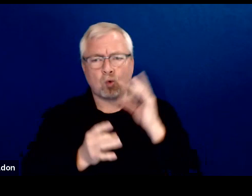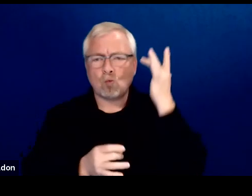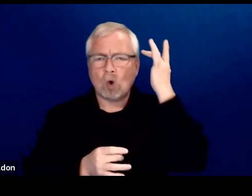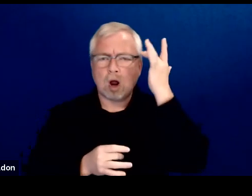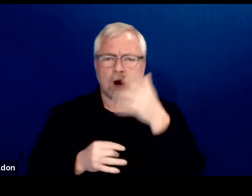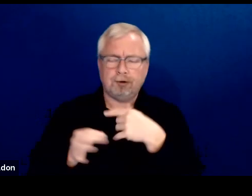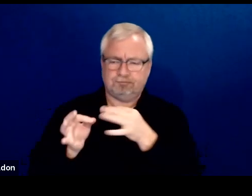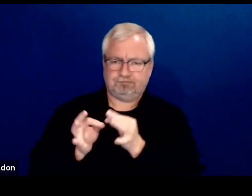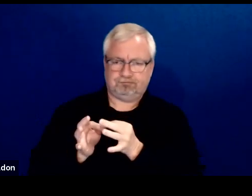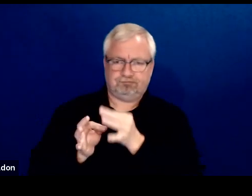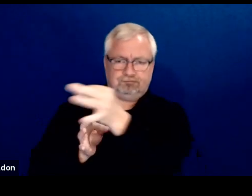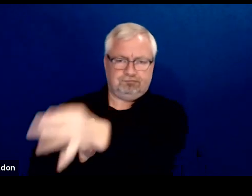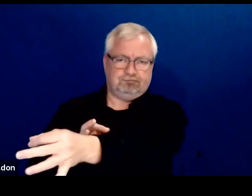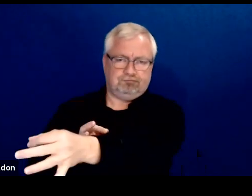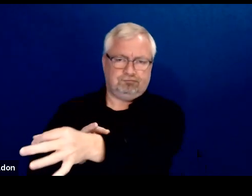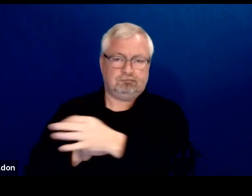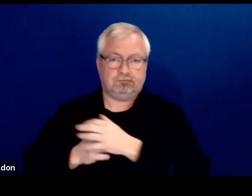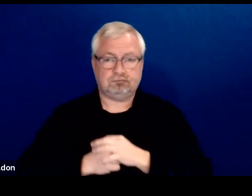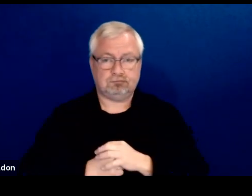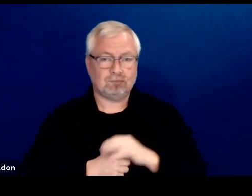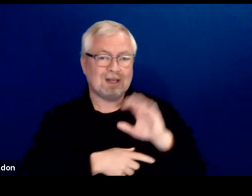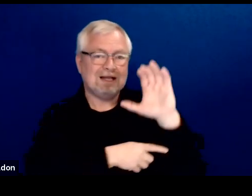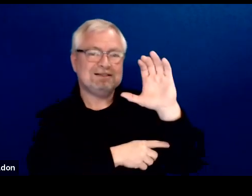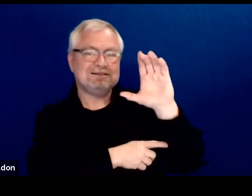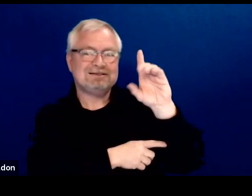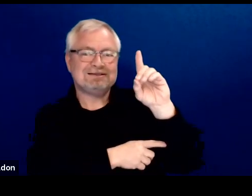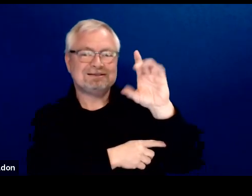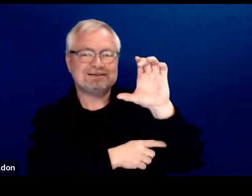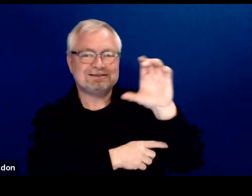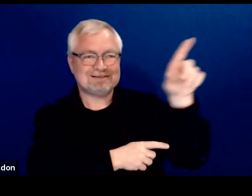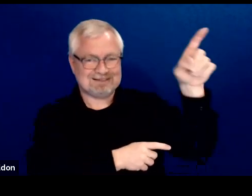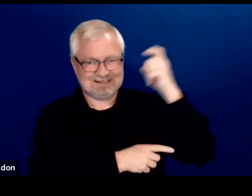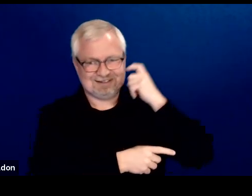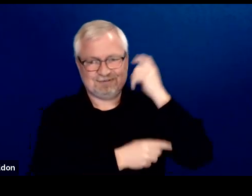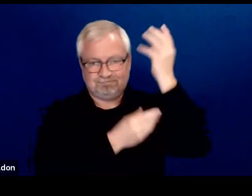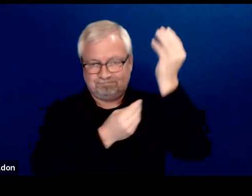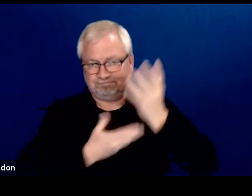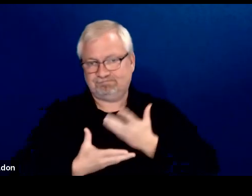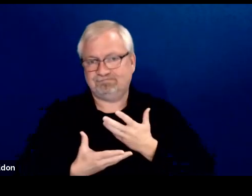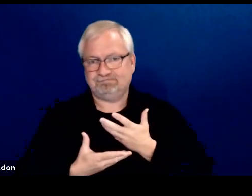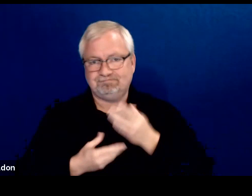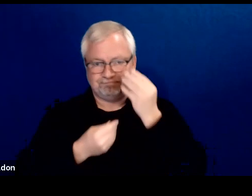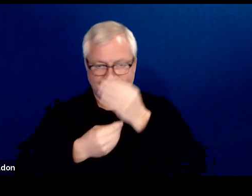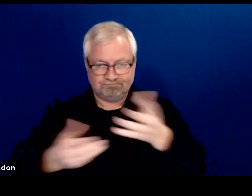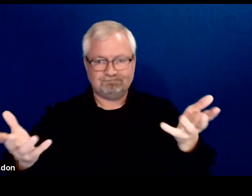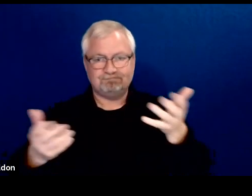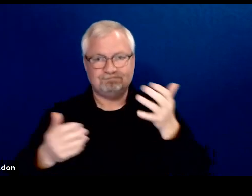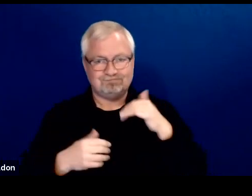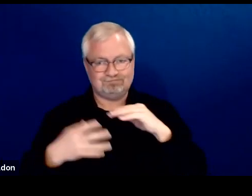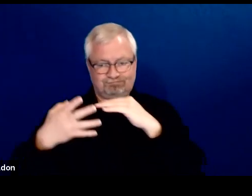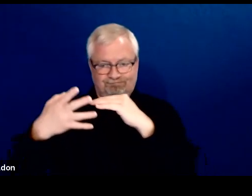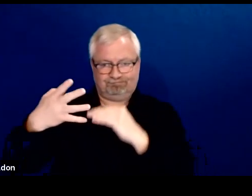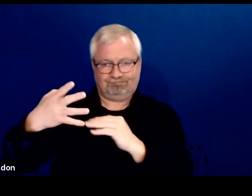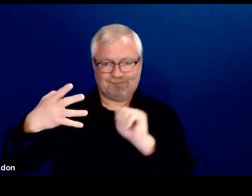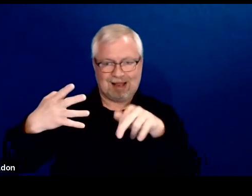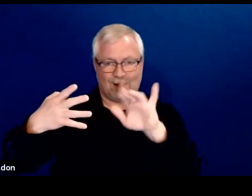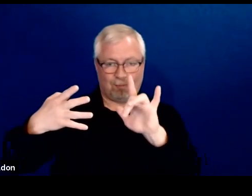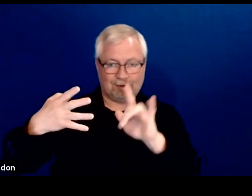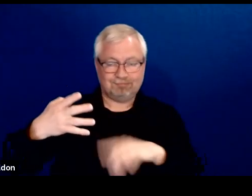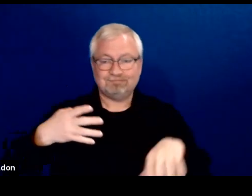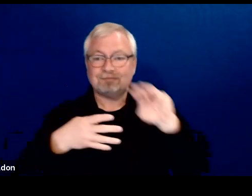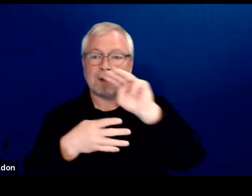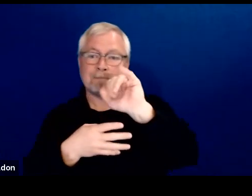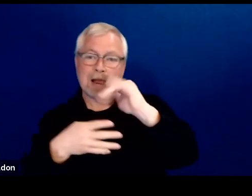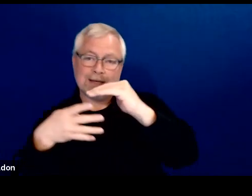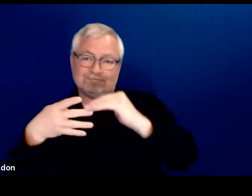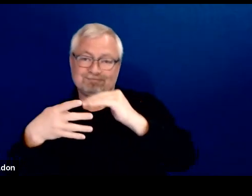CDC came out with their guidance to the end of April, 1st of May, which is basically being interpreted by 42 of the 50 states as stay-at-home